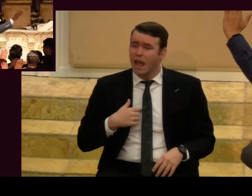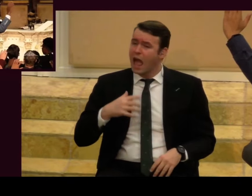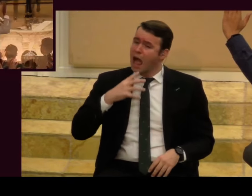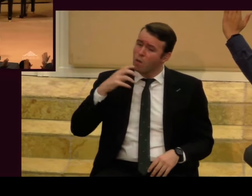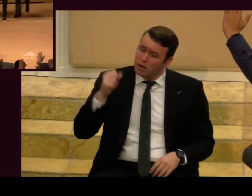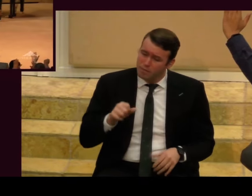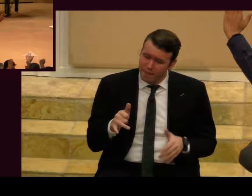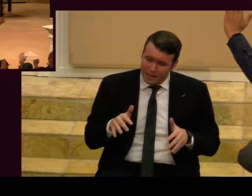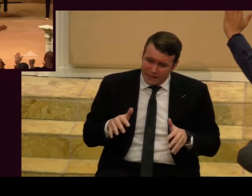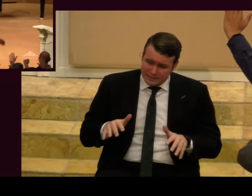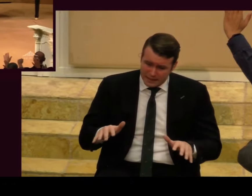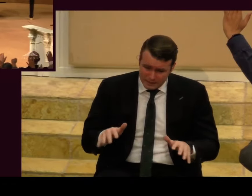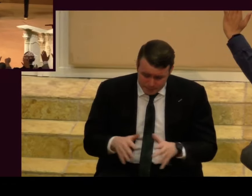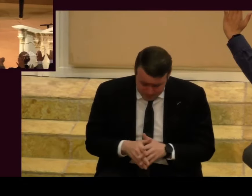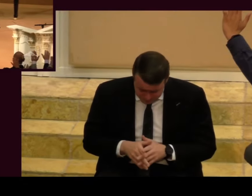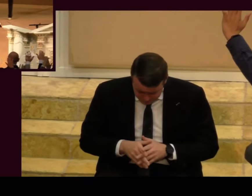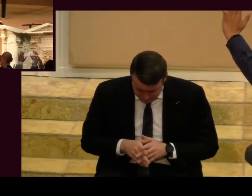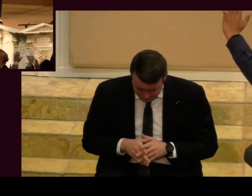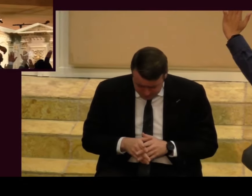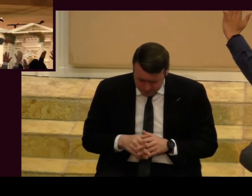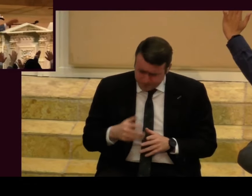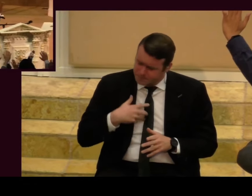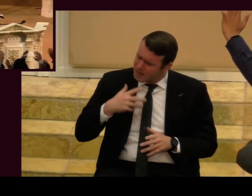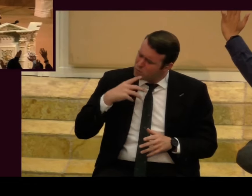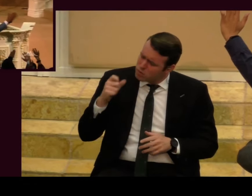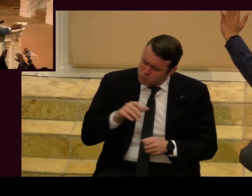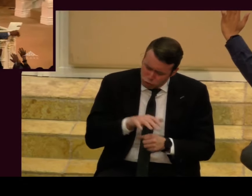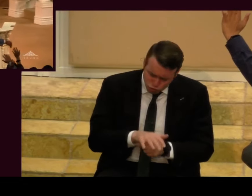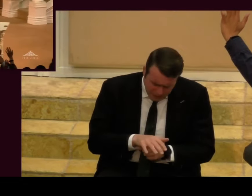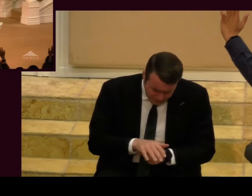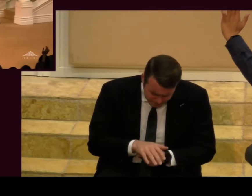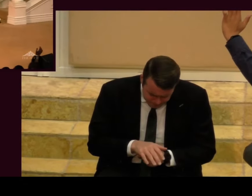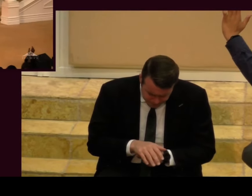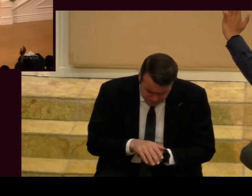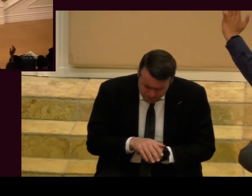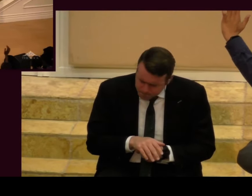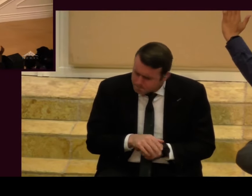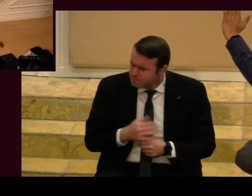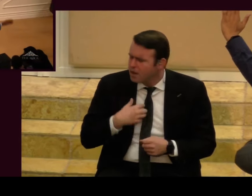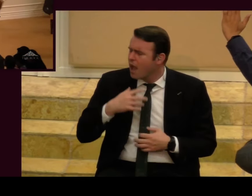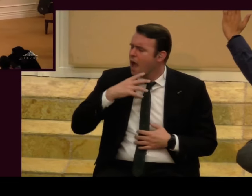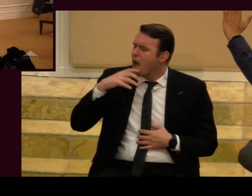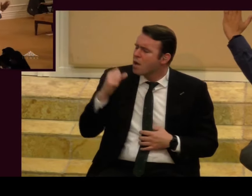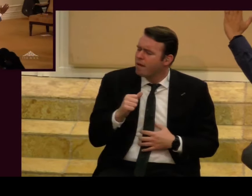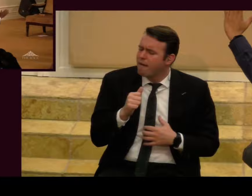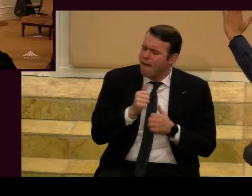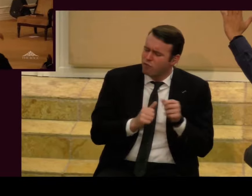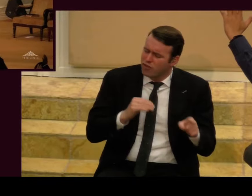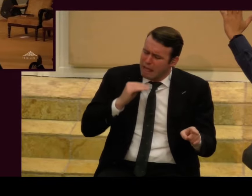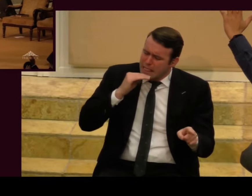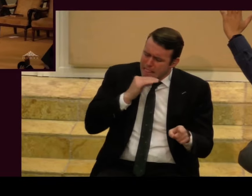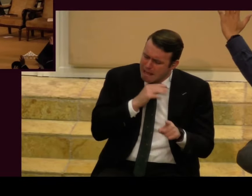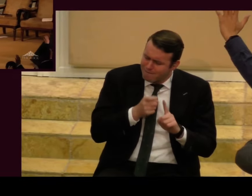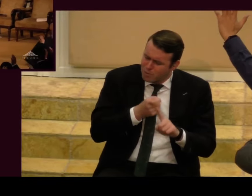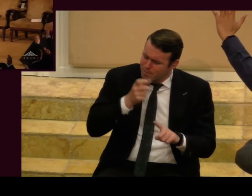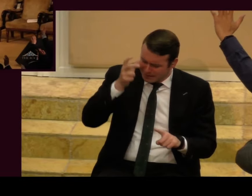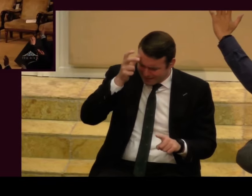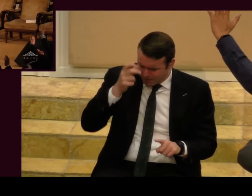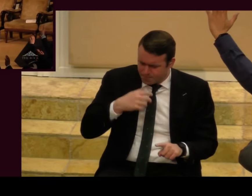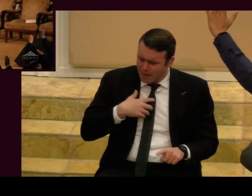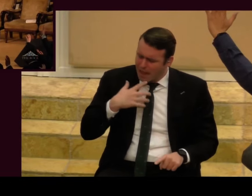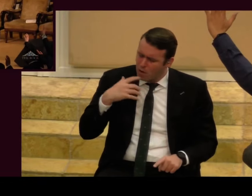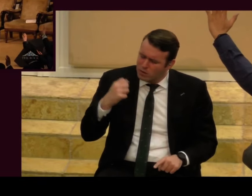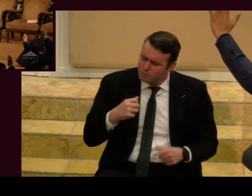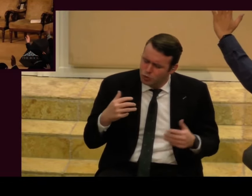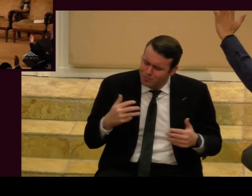Come on, I rebuke anxiety. I rebuke stress. I rebuke every lie of the devil.